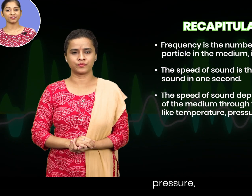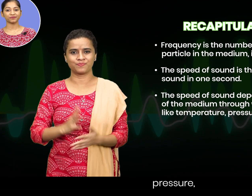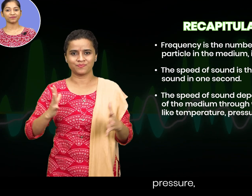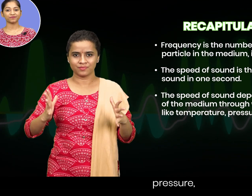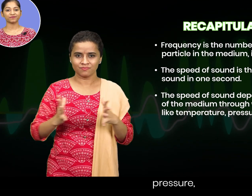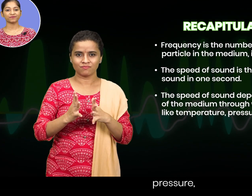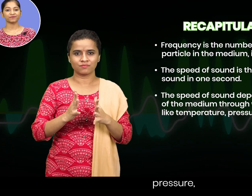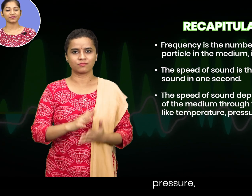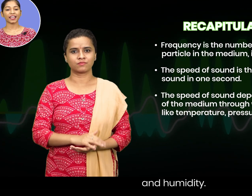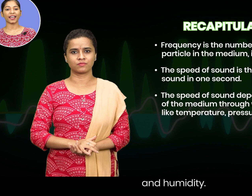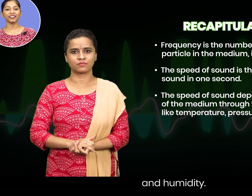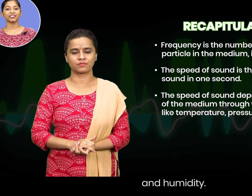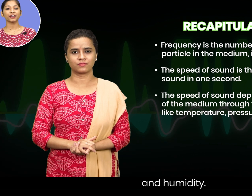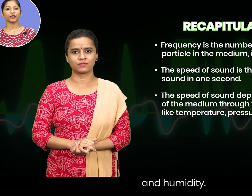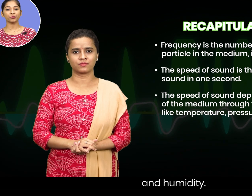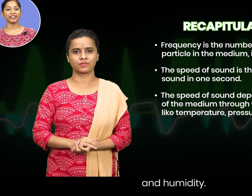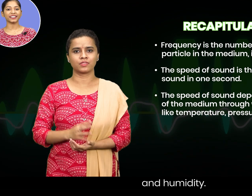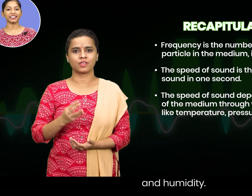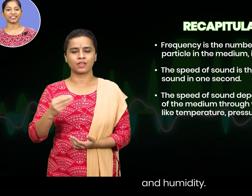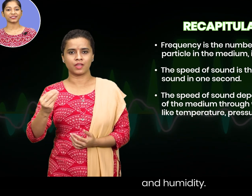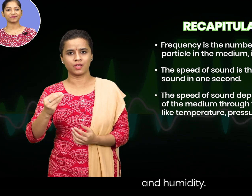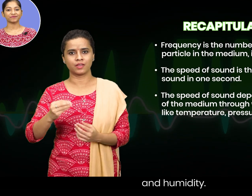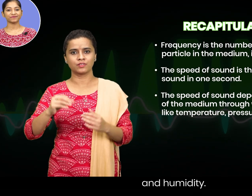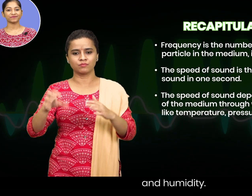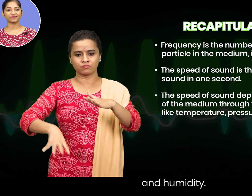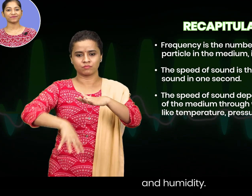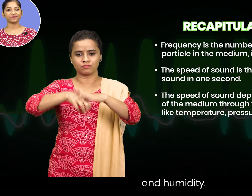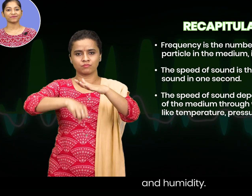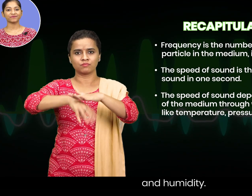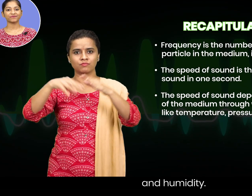pressure and humidity.